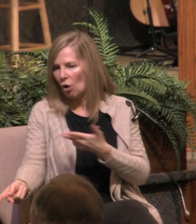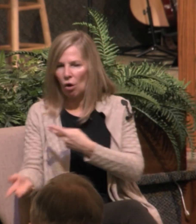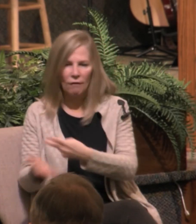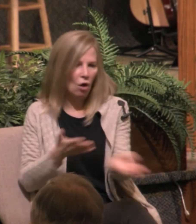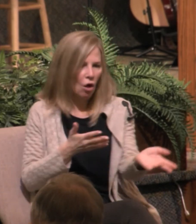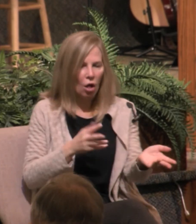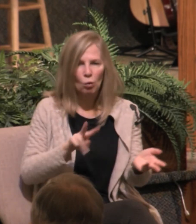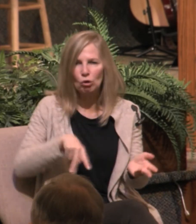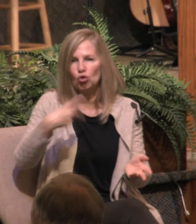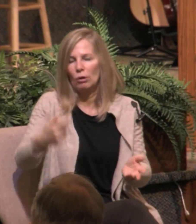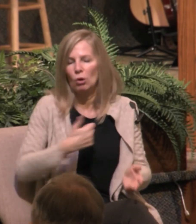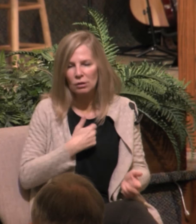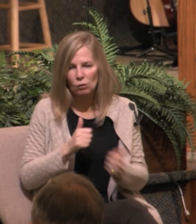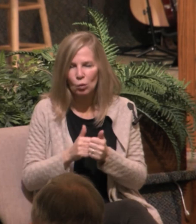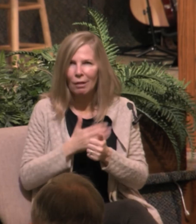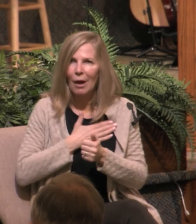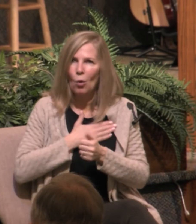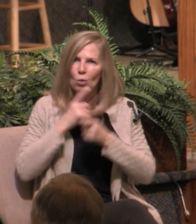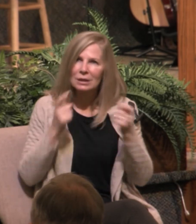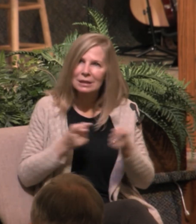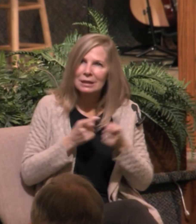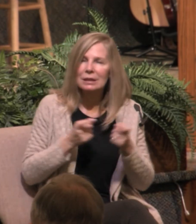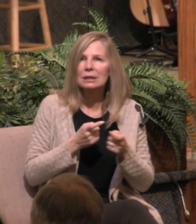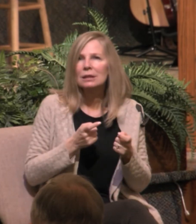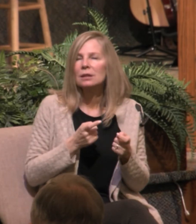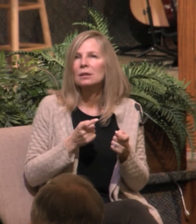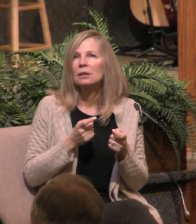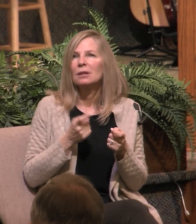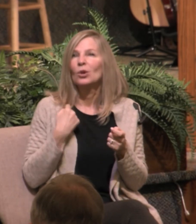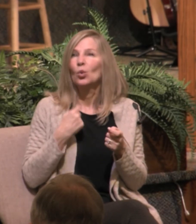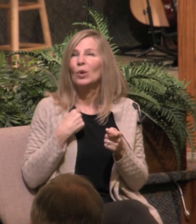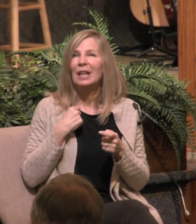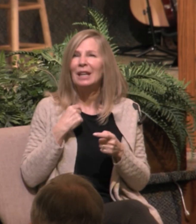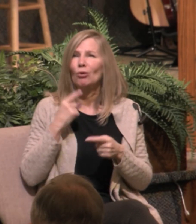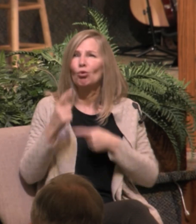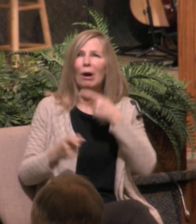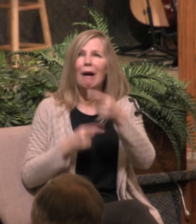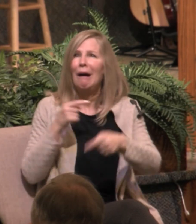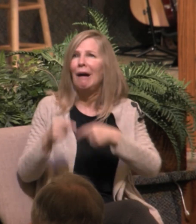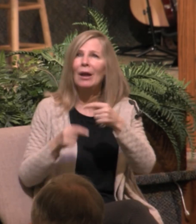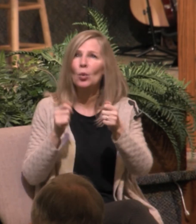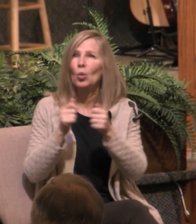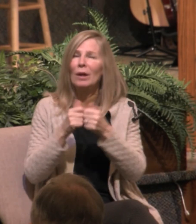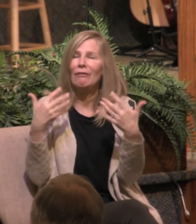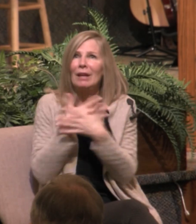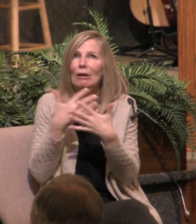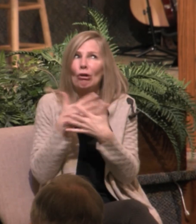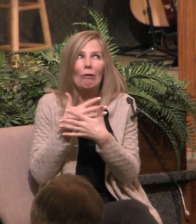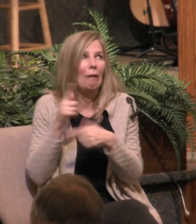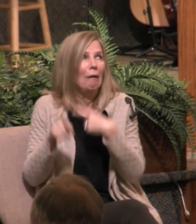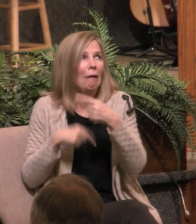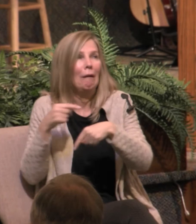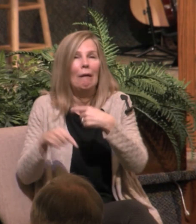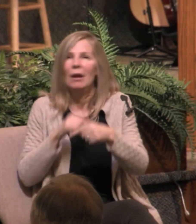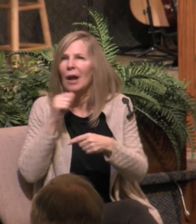we trip ourselves with sin and we run with fear, not with confidence.